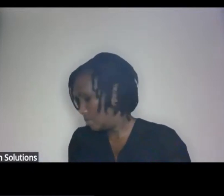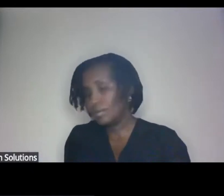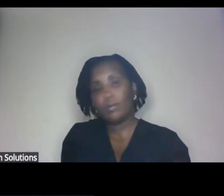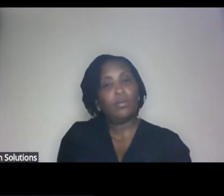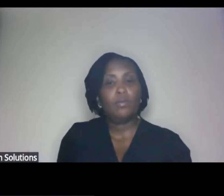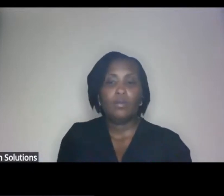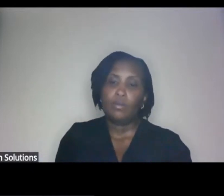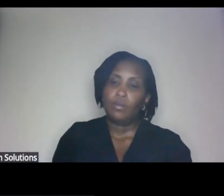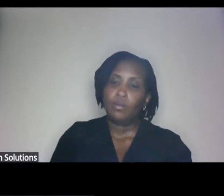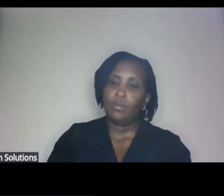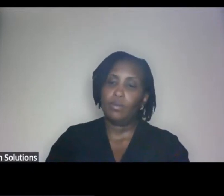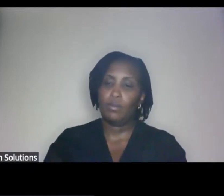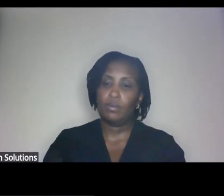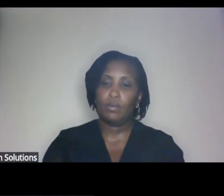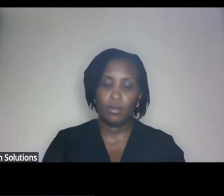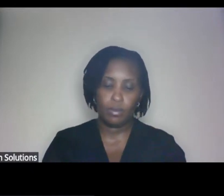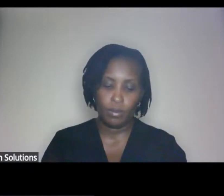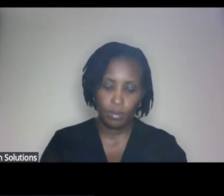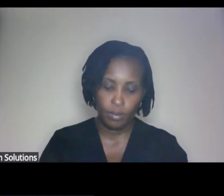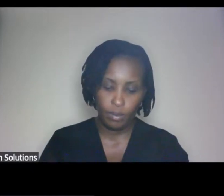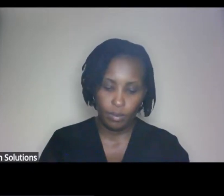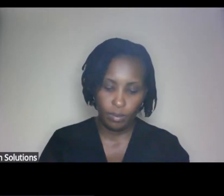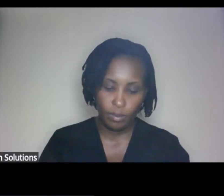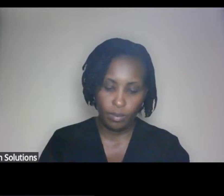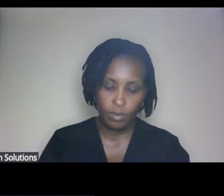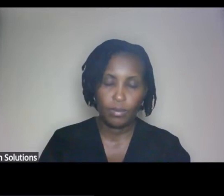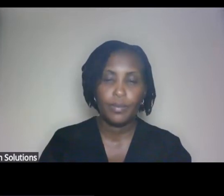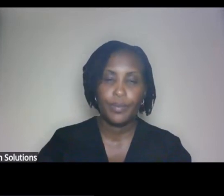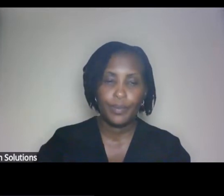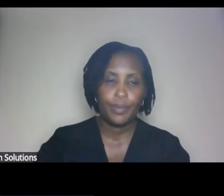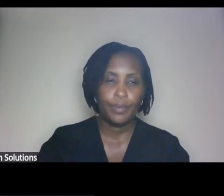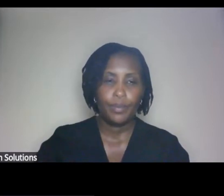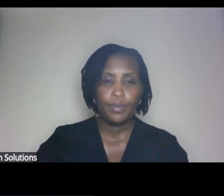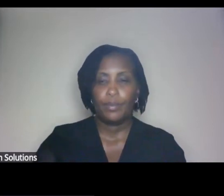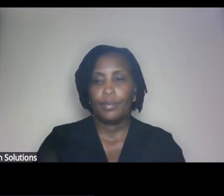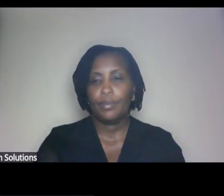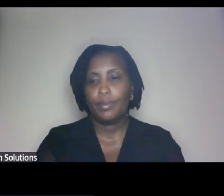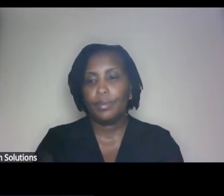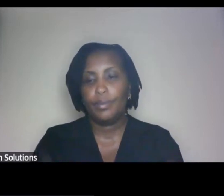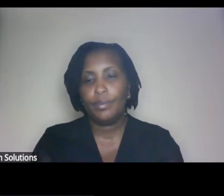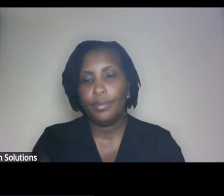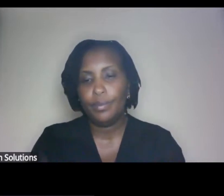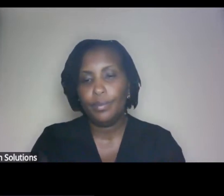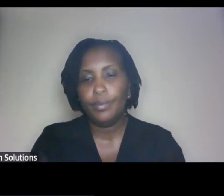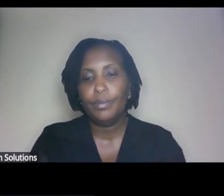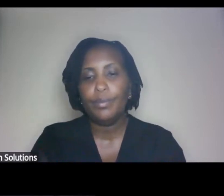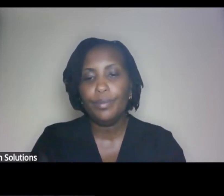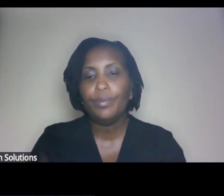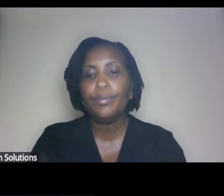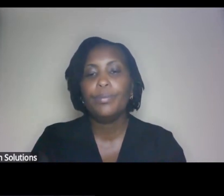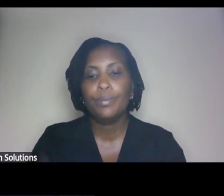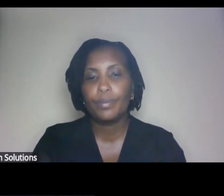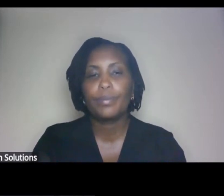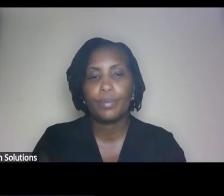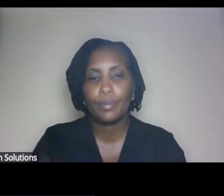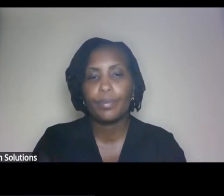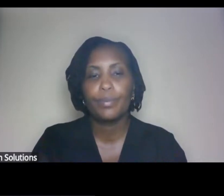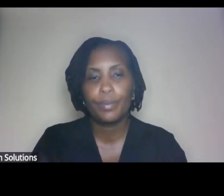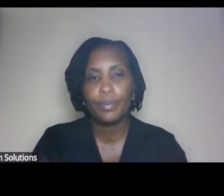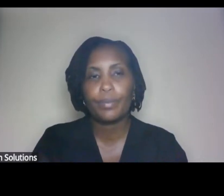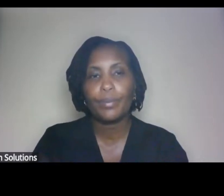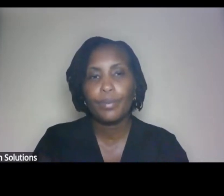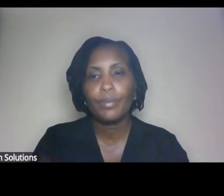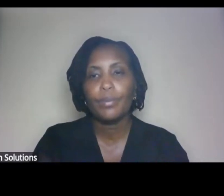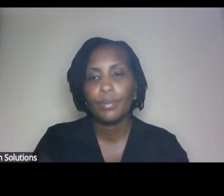the trust that is between us. And to me, that is the game changer, because this money can